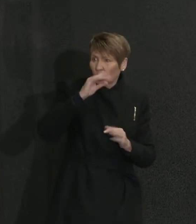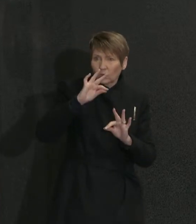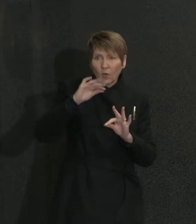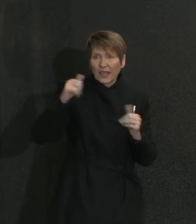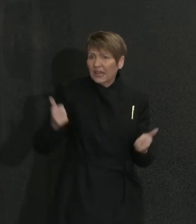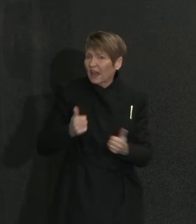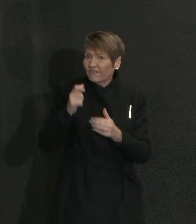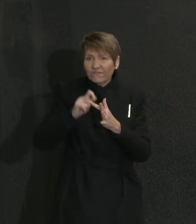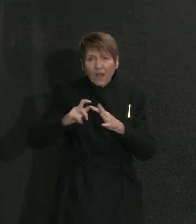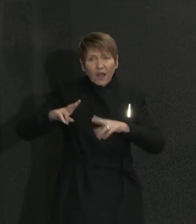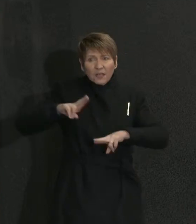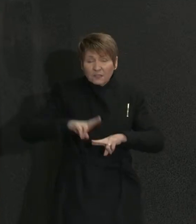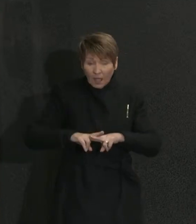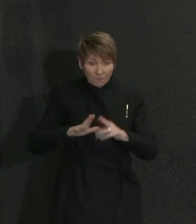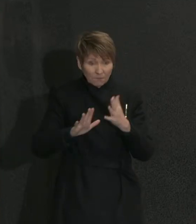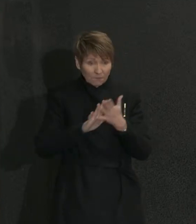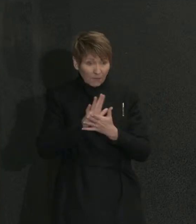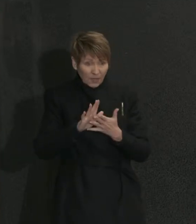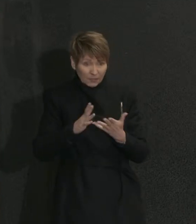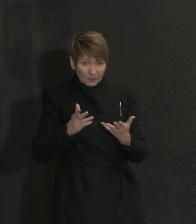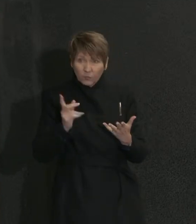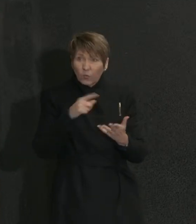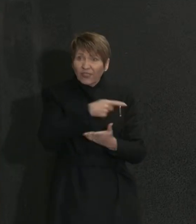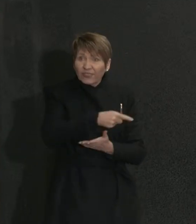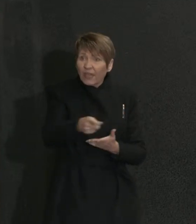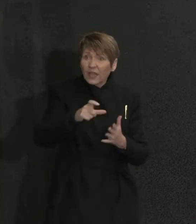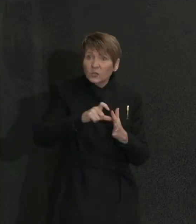the only option? No, well, I would point you to